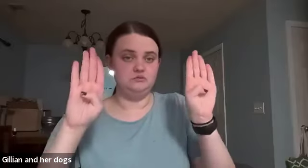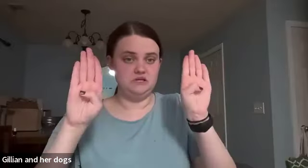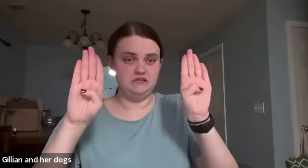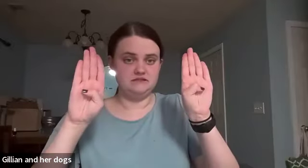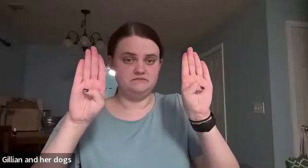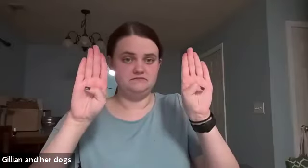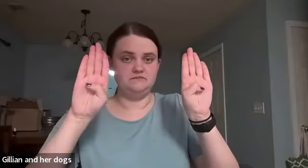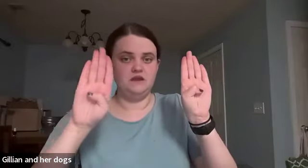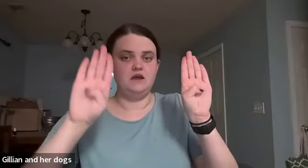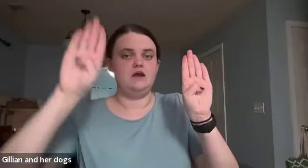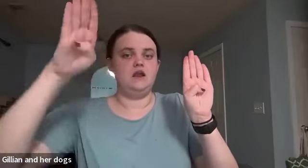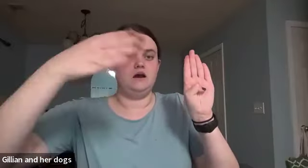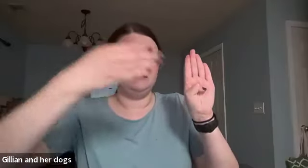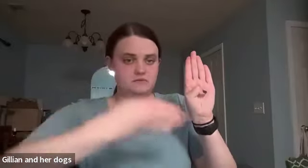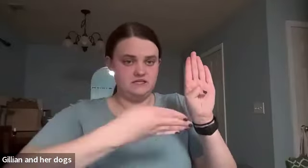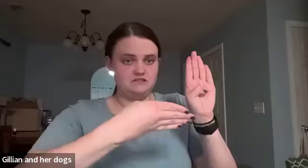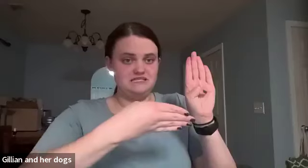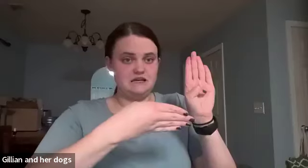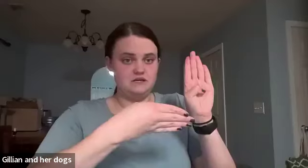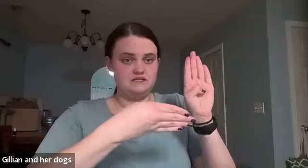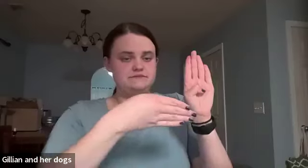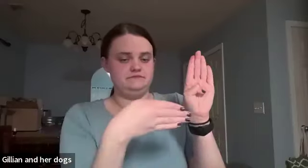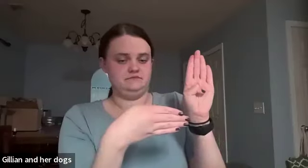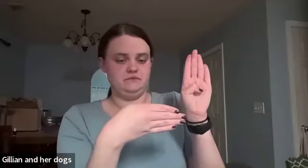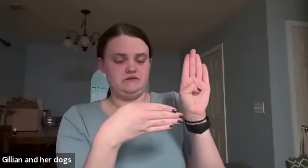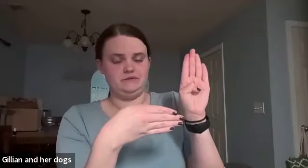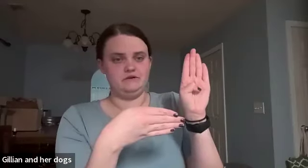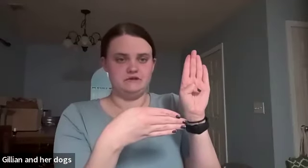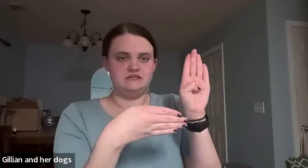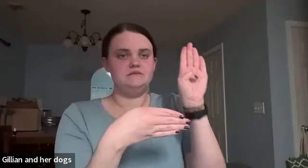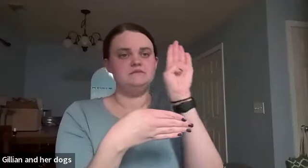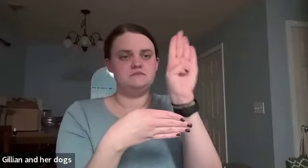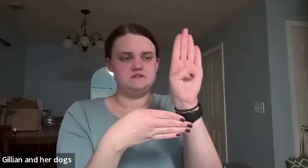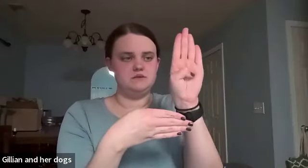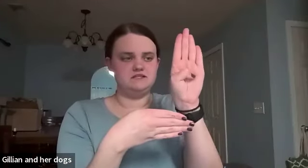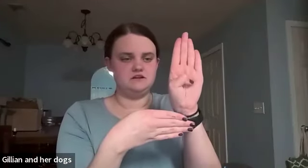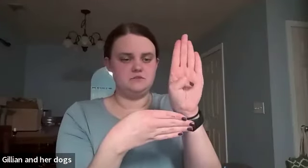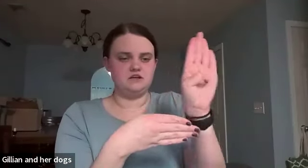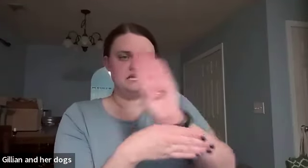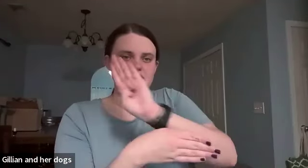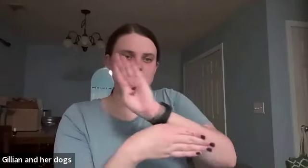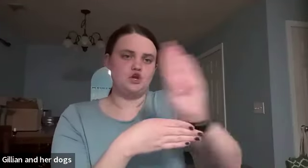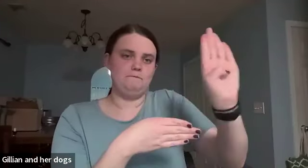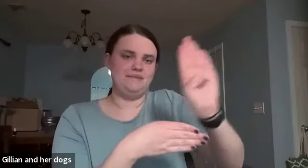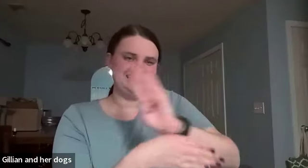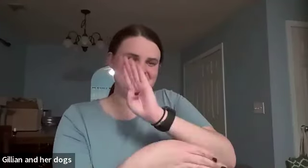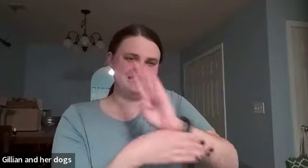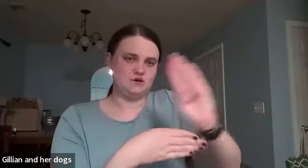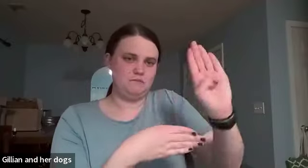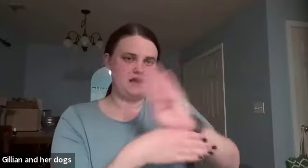two B's. Non-dominant turns it sideways. Well, now I'm resting it. Dominant is going to come across and it's going to go business, go